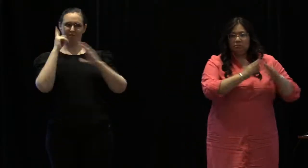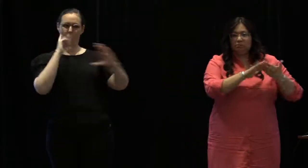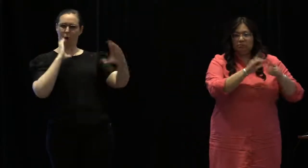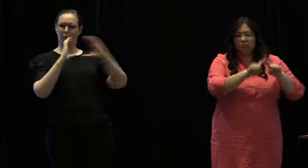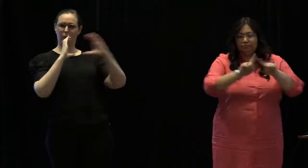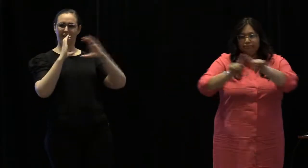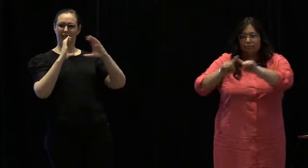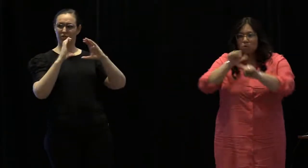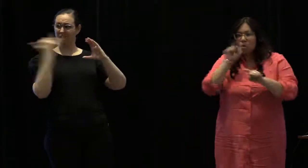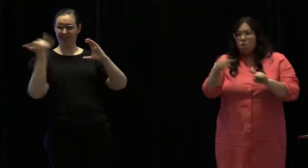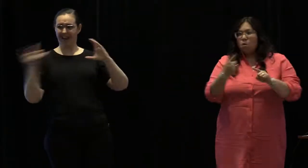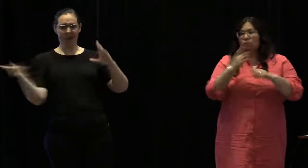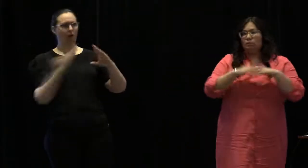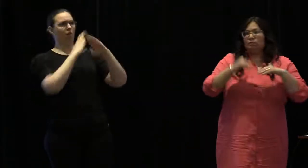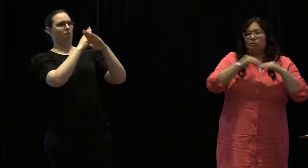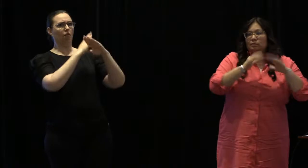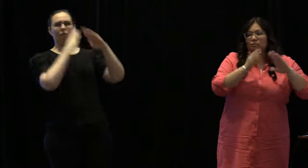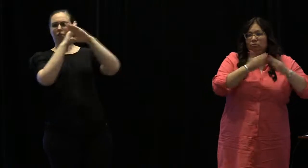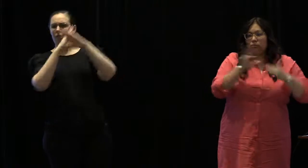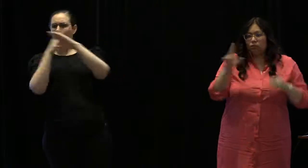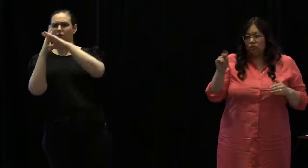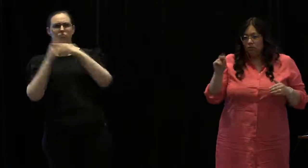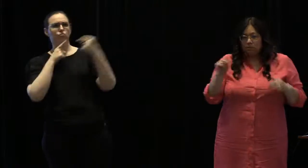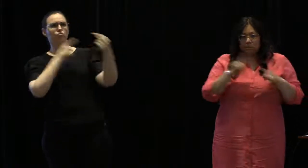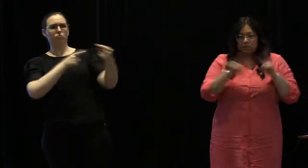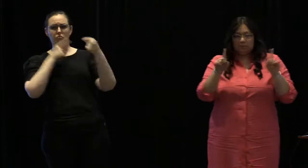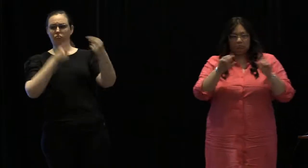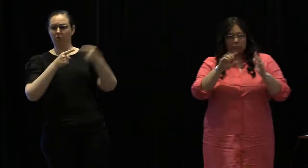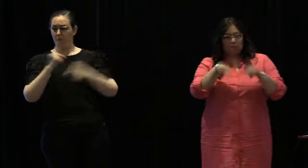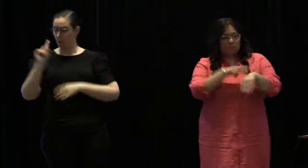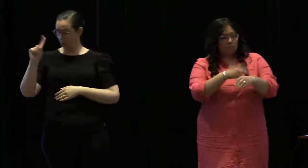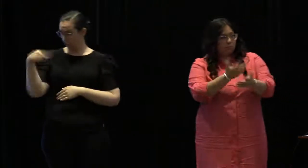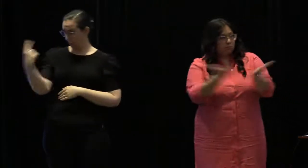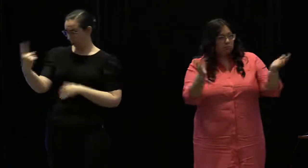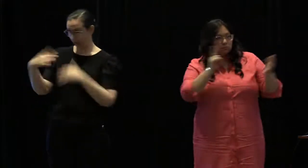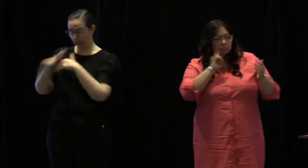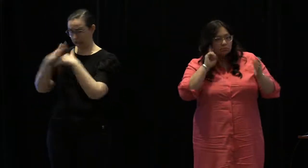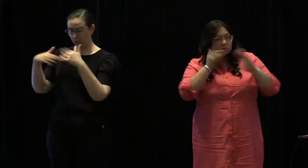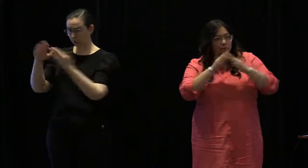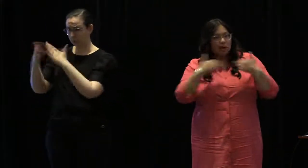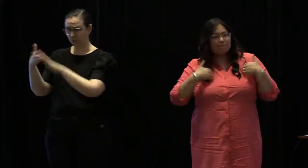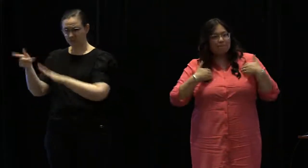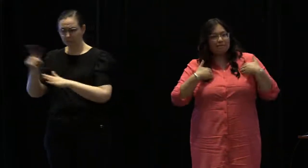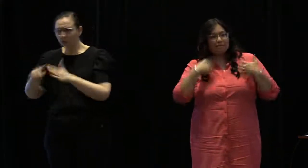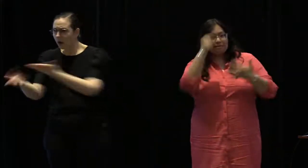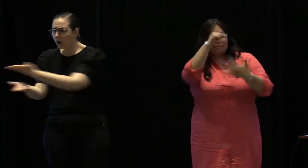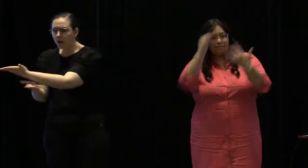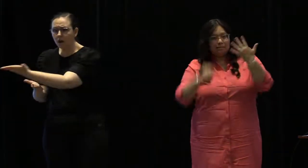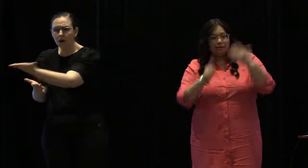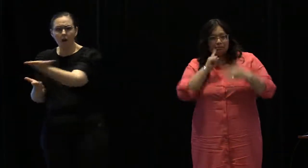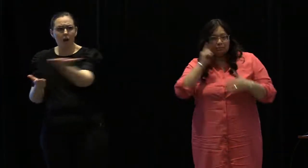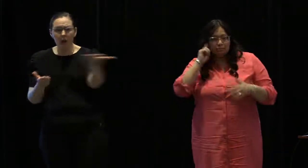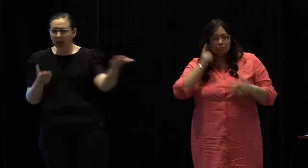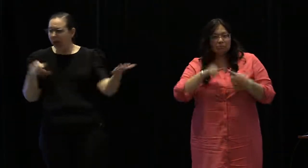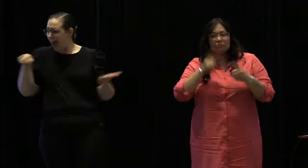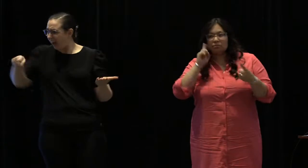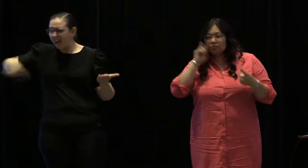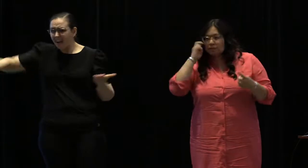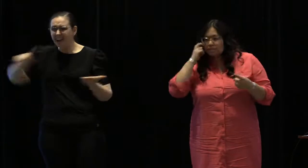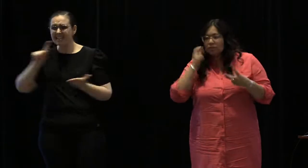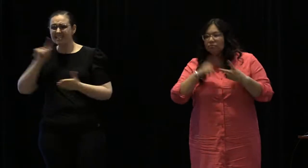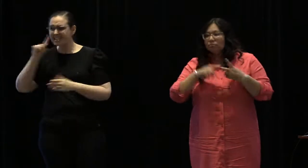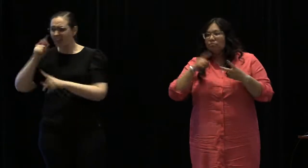And so for us in the North, there are different barriers that need to be. It's not just an Indigenous issue, it's